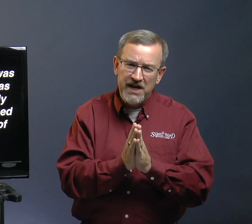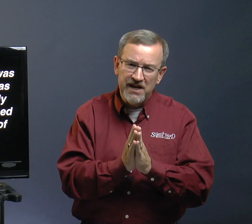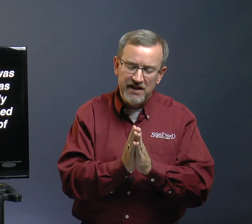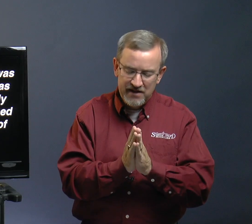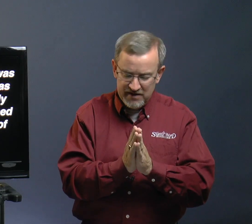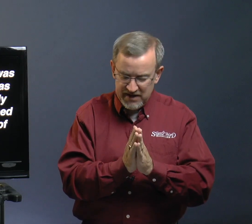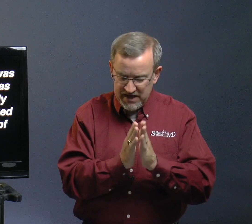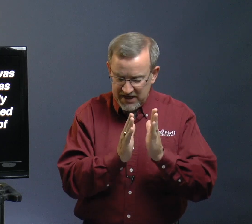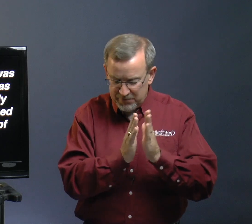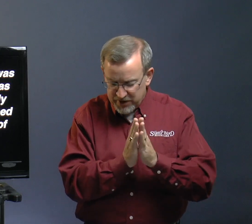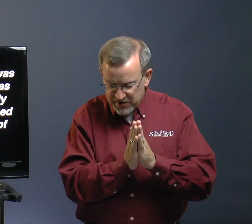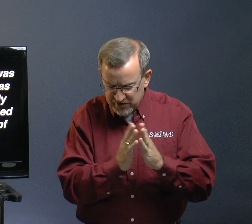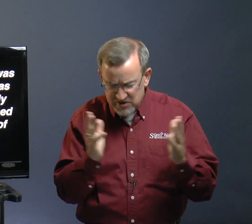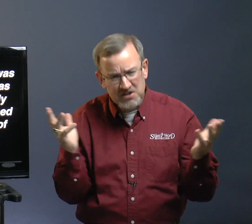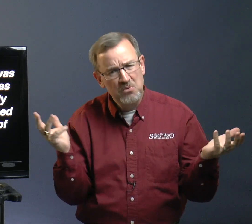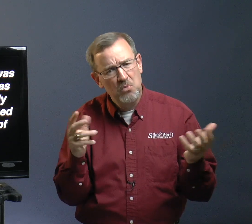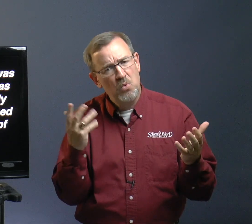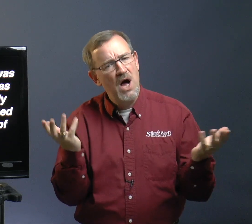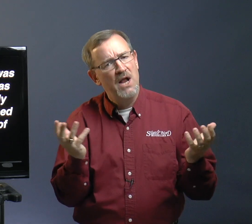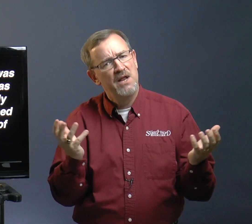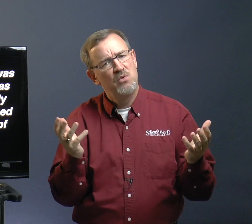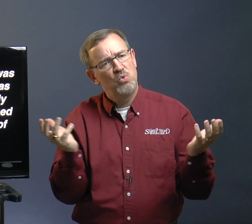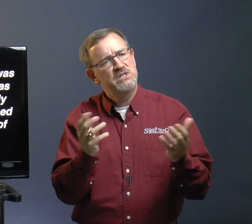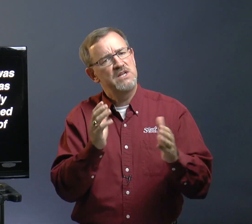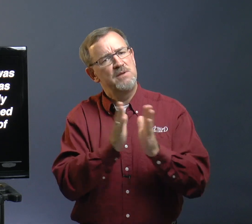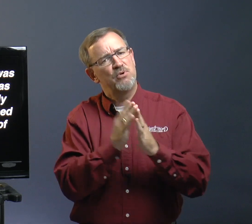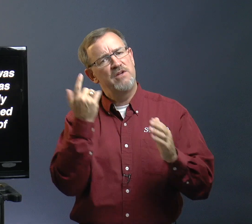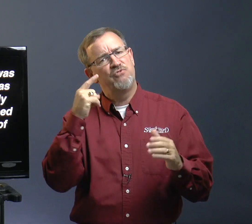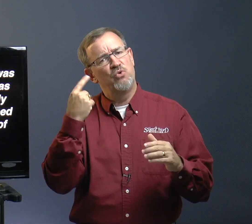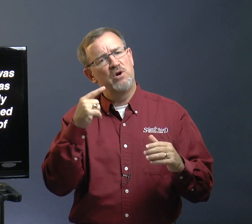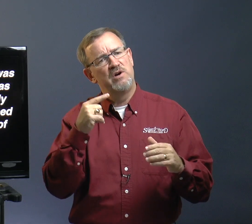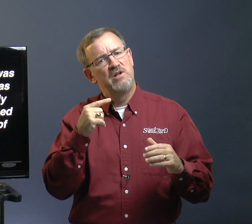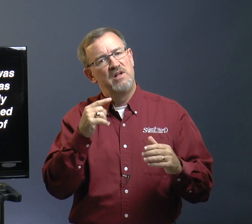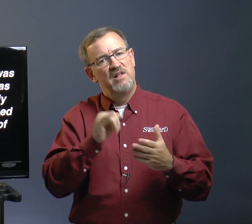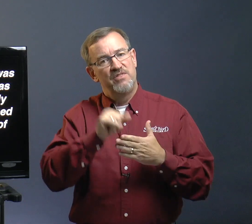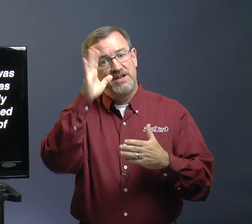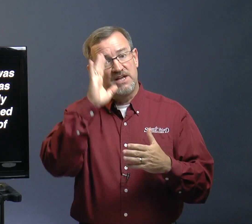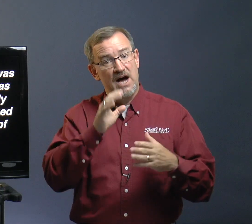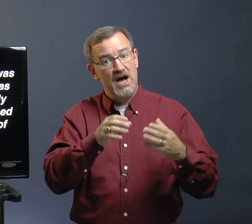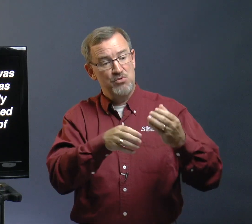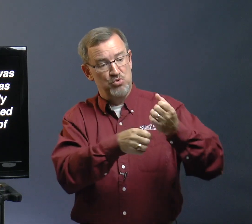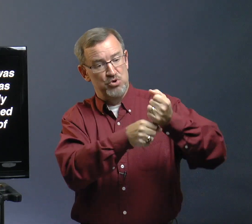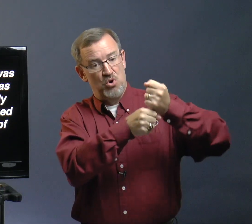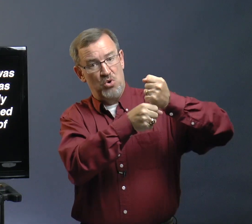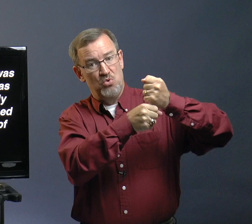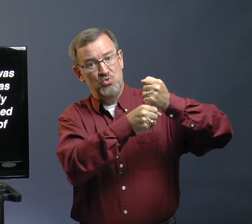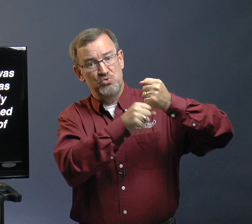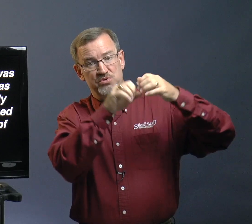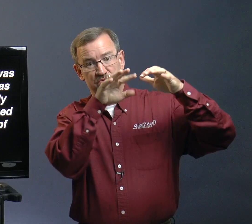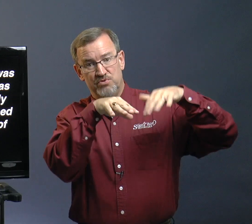prayed. He prayed earnestly. What? What did he pray for? That God would hold the